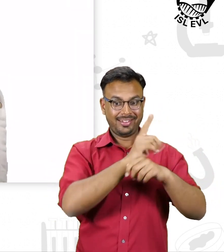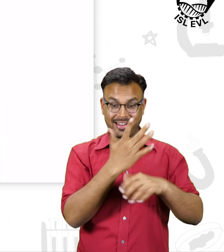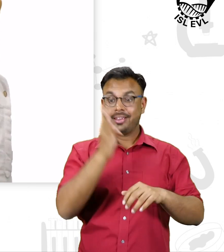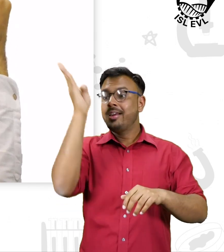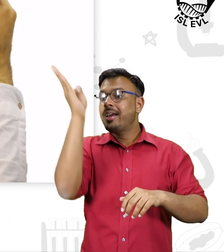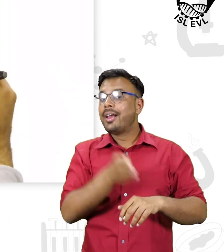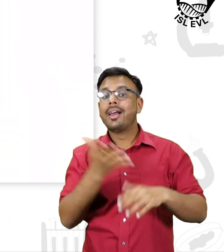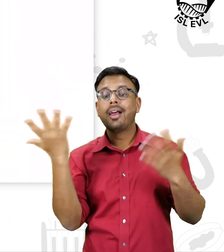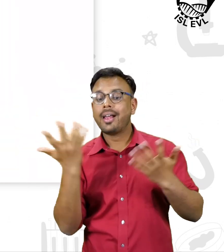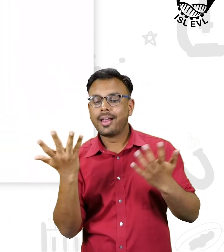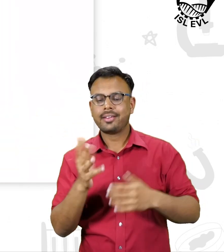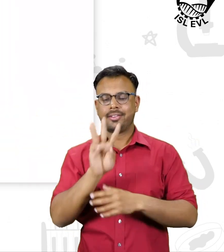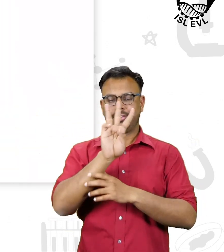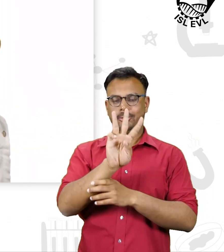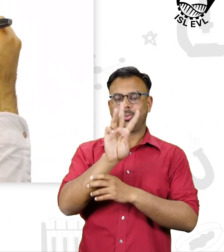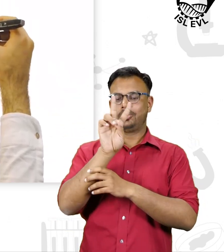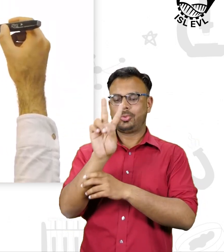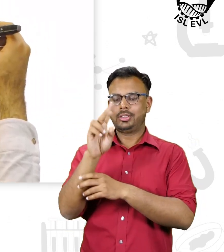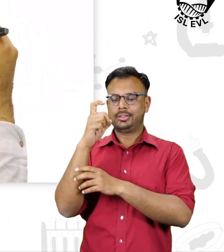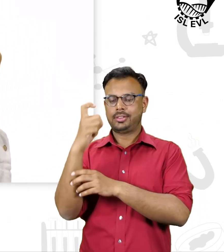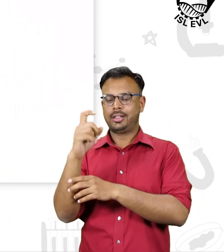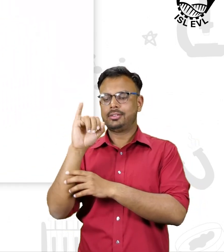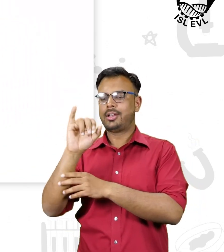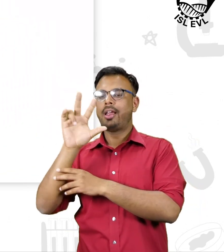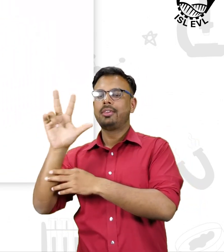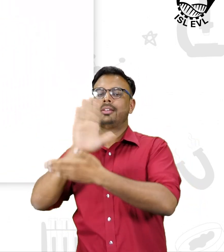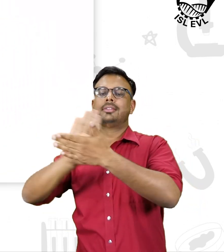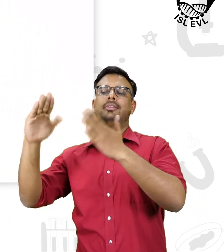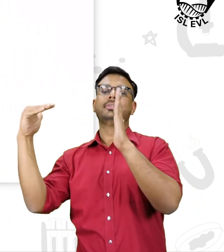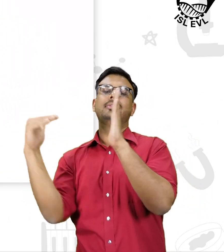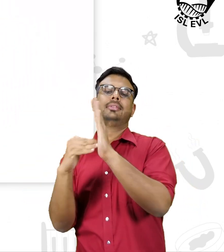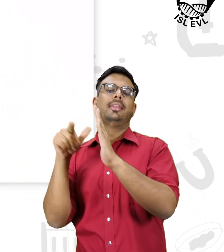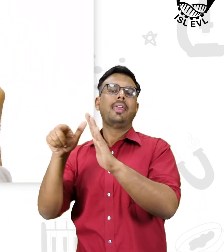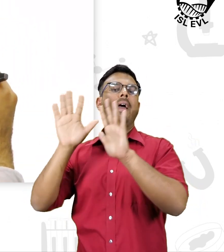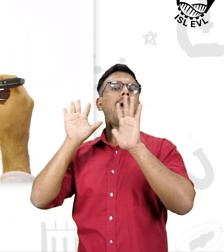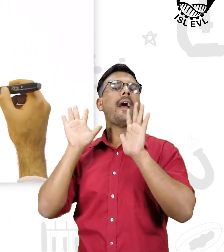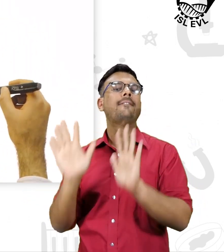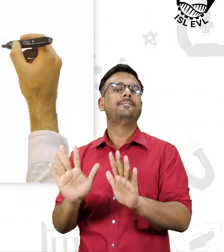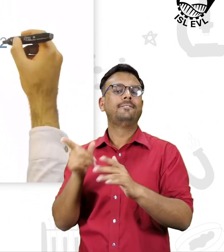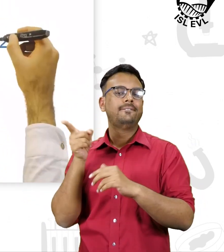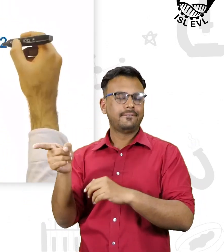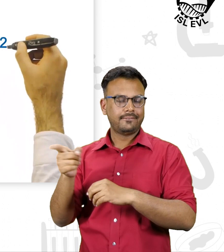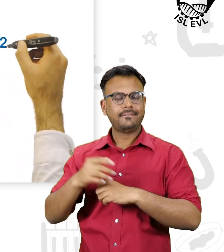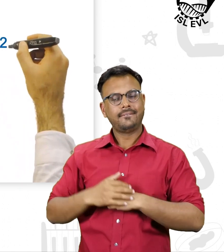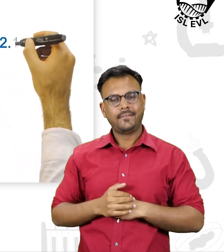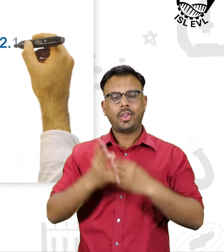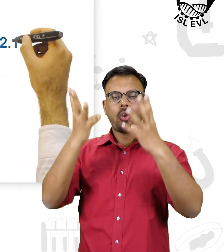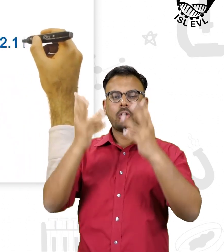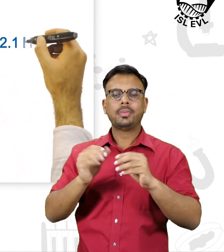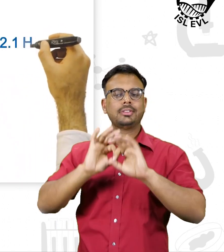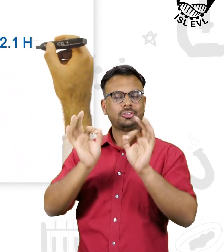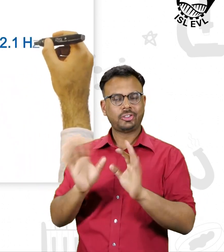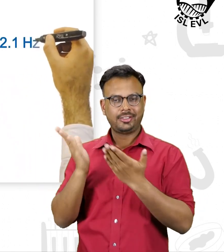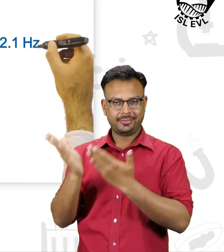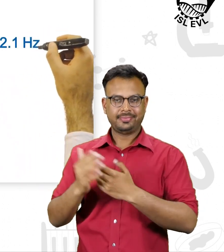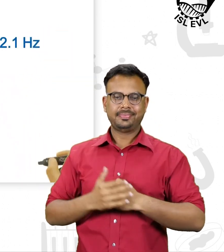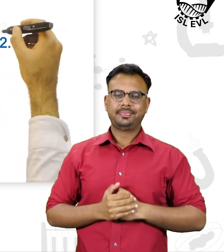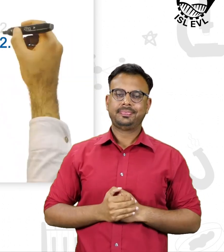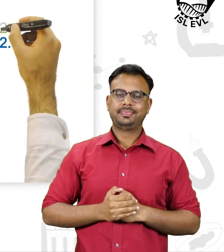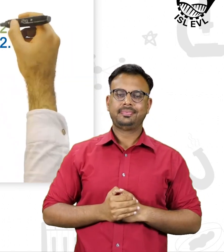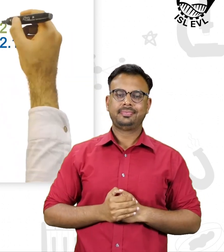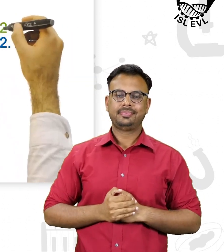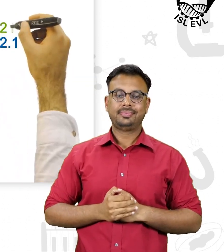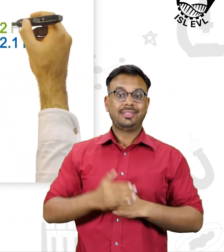Let's see the effect of frequency of oscillator on a clock. If an oscillator generates 2.1 Hz when compared to